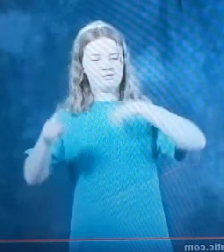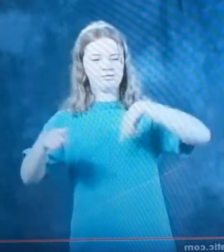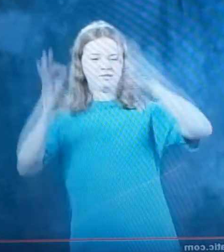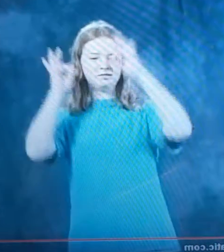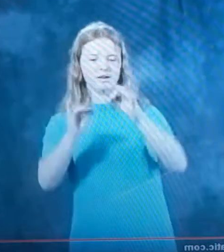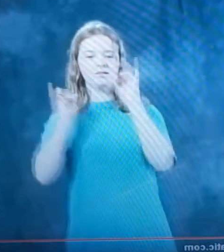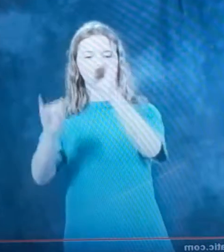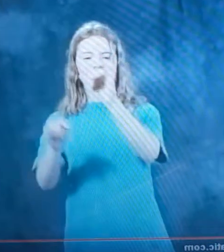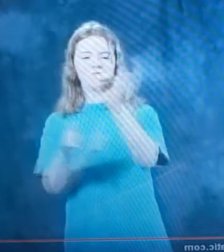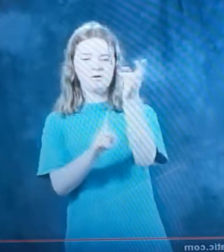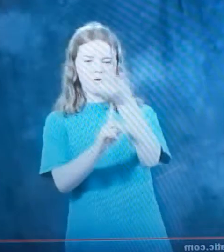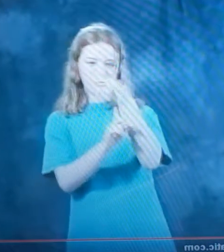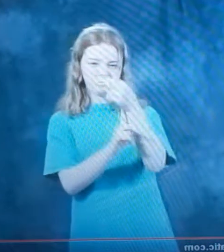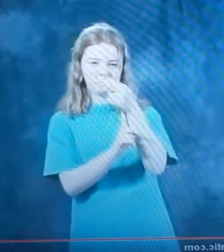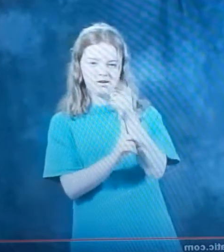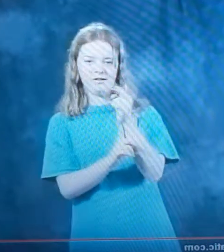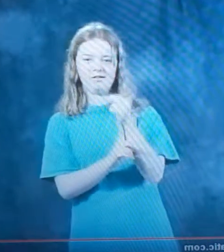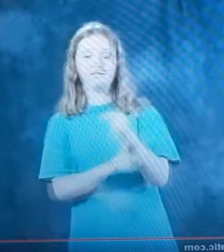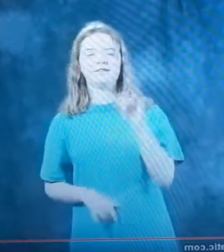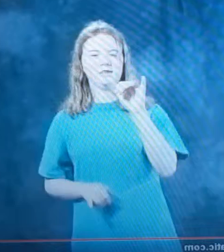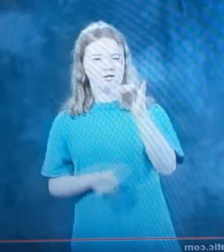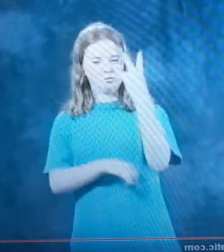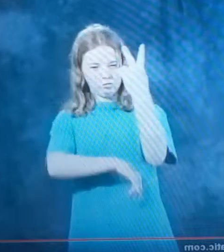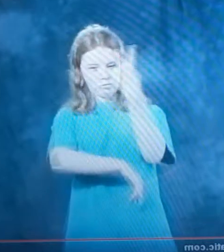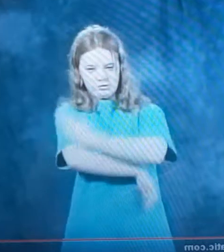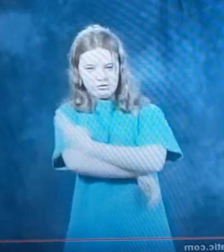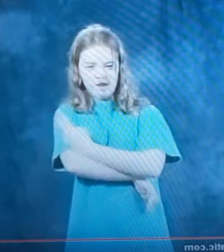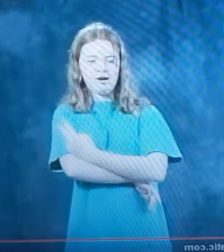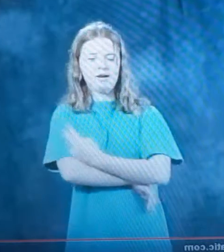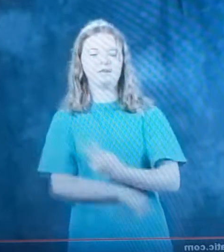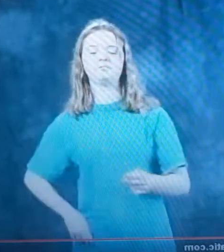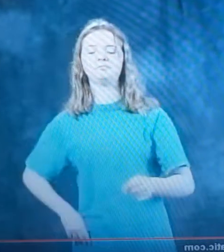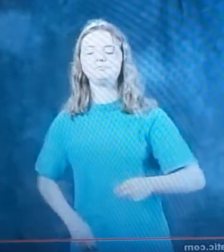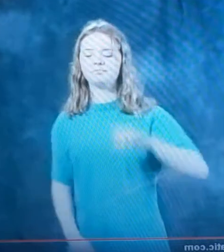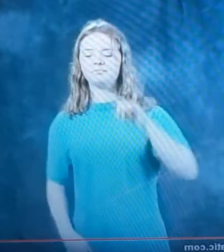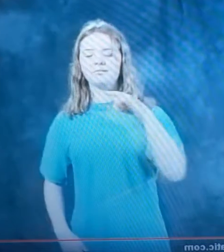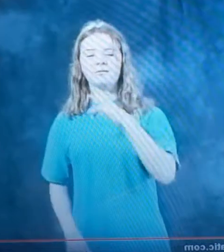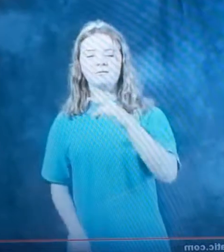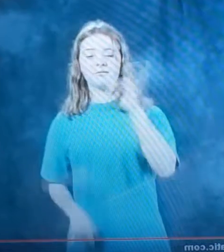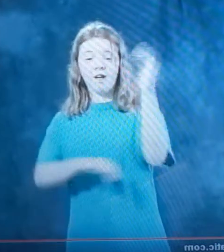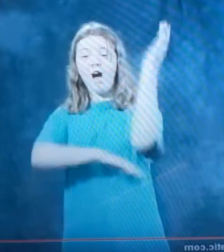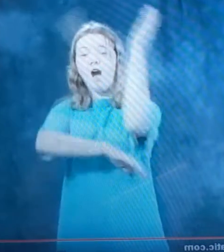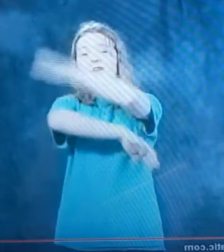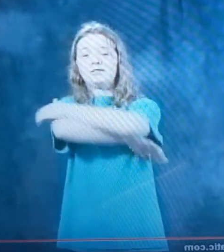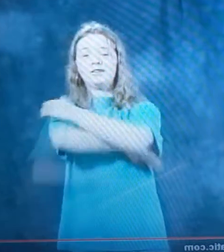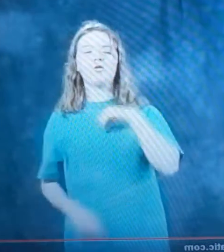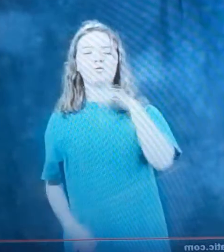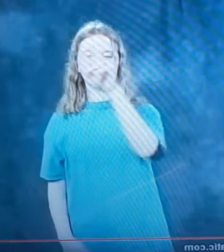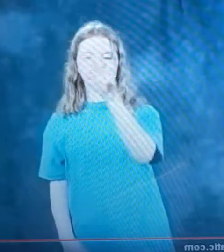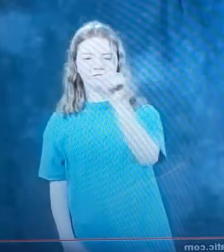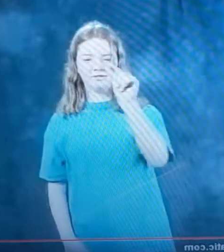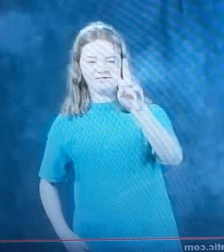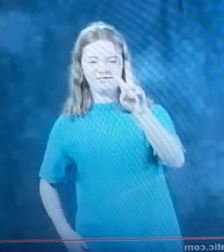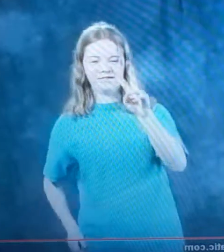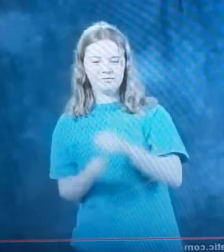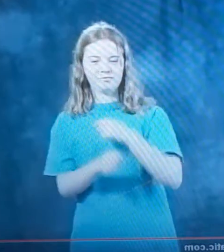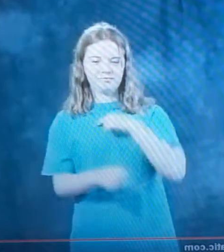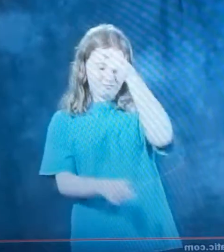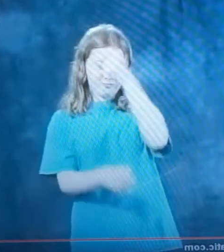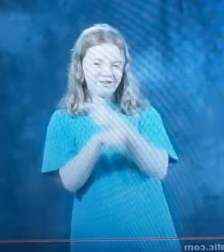to," they said to go back home, but we decided to go to a hotel for 2 days instead. So all day we stayed in the hotel. I